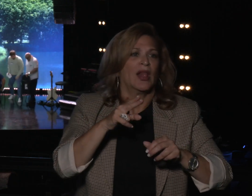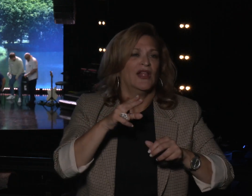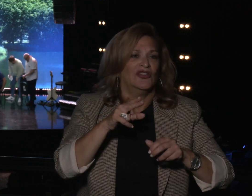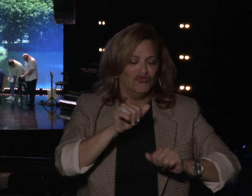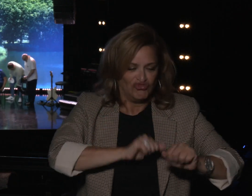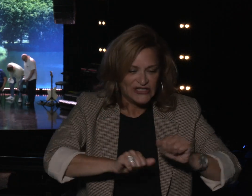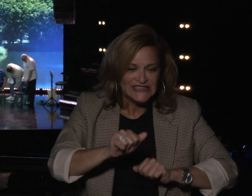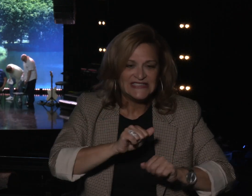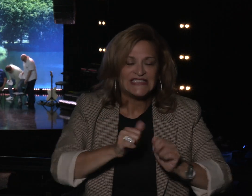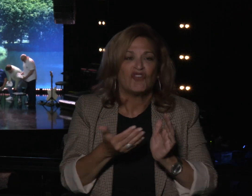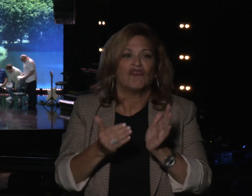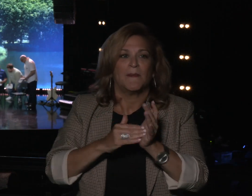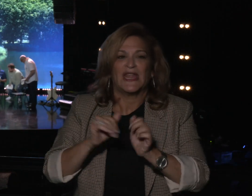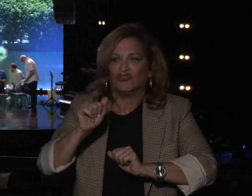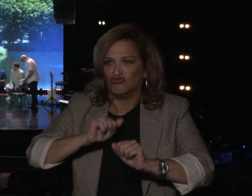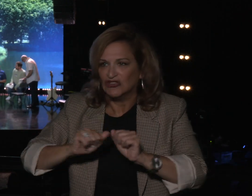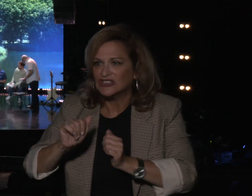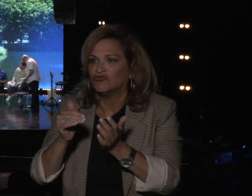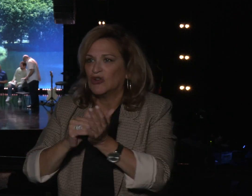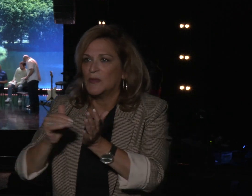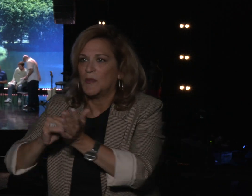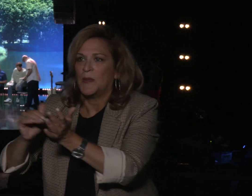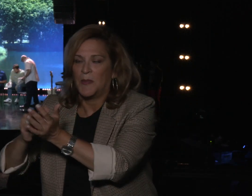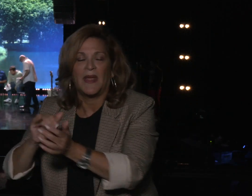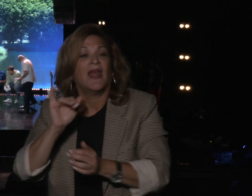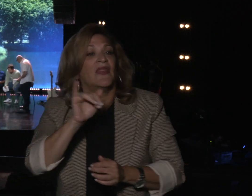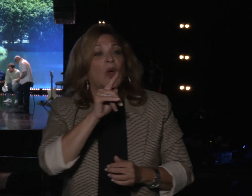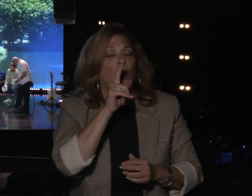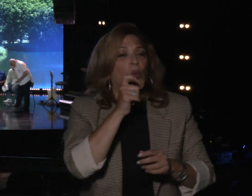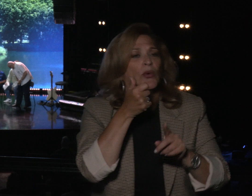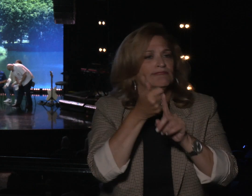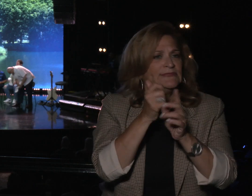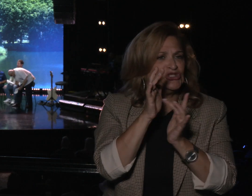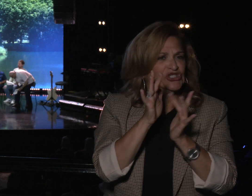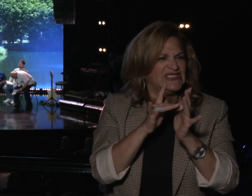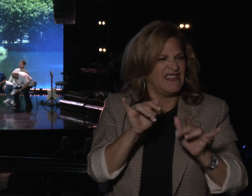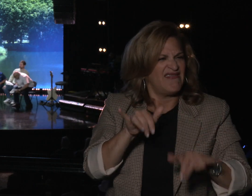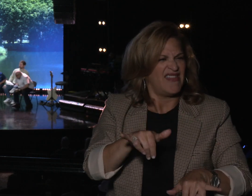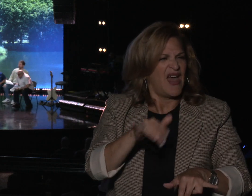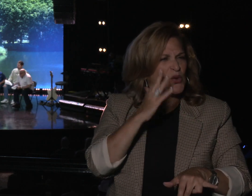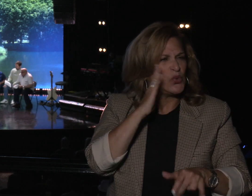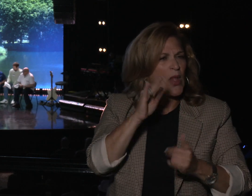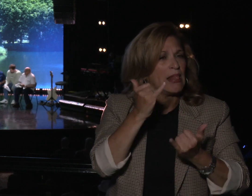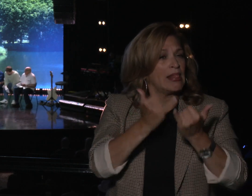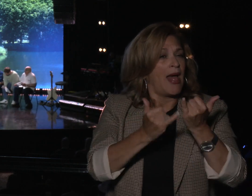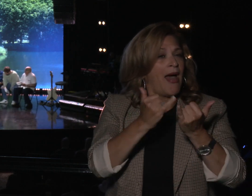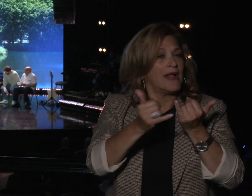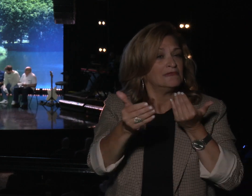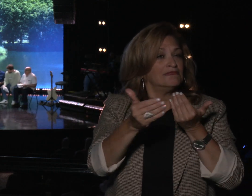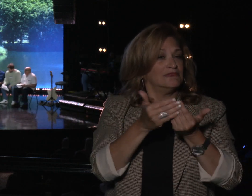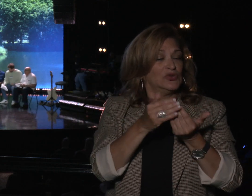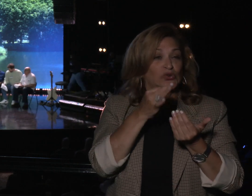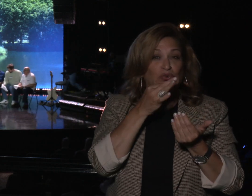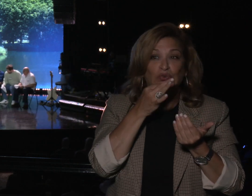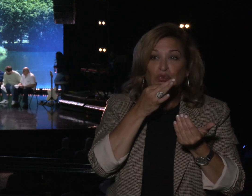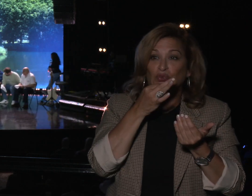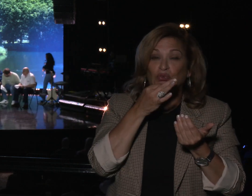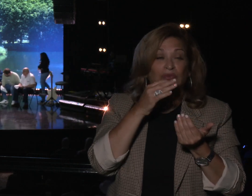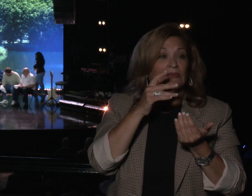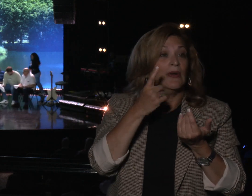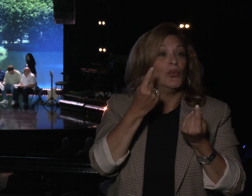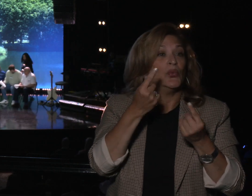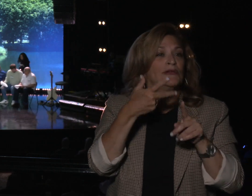This is Jesus. Jesus' last week consists of the triumphal entry, right? Where he rides on a donkey and he comes